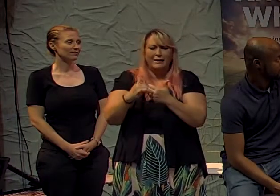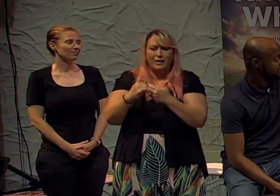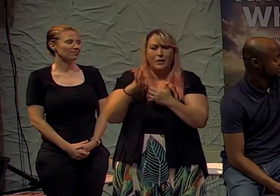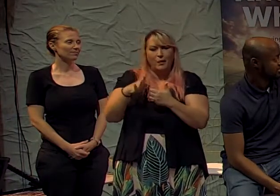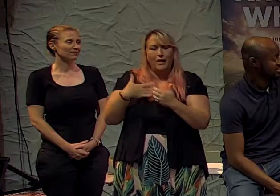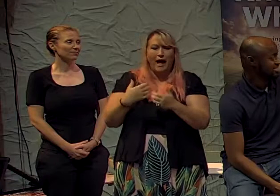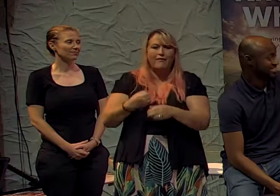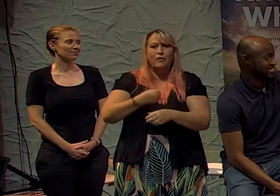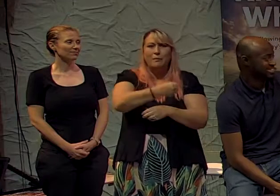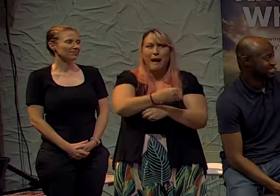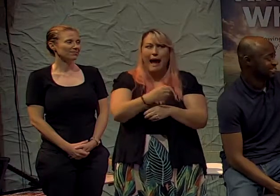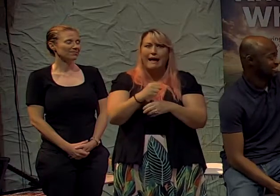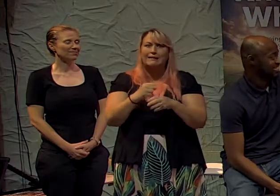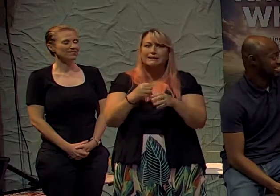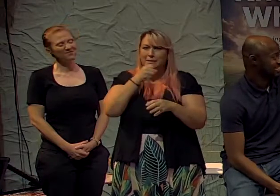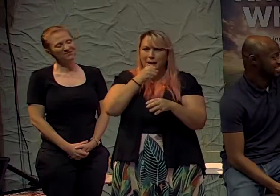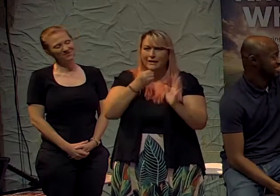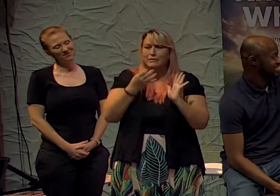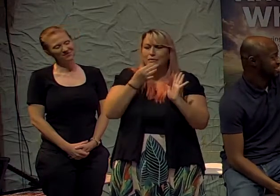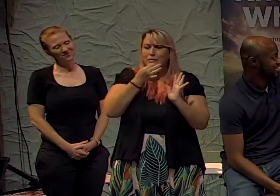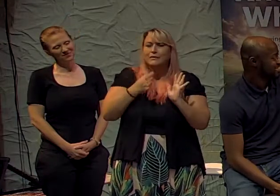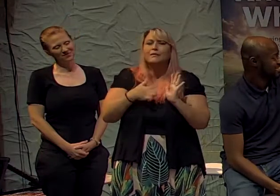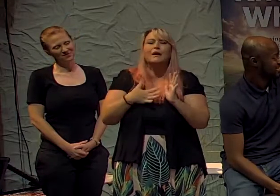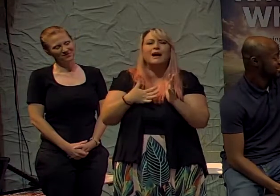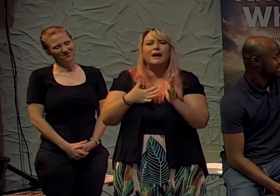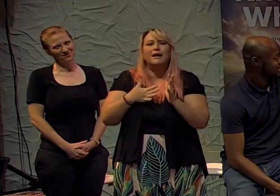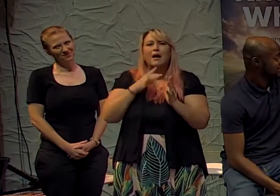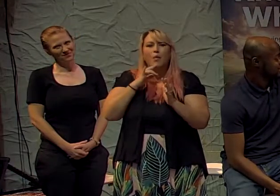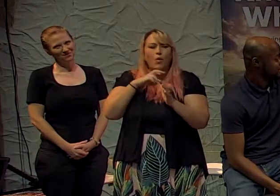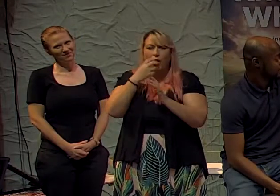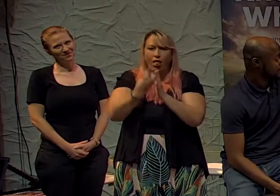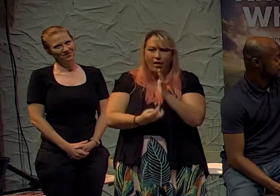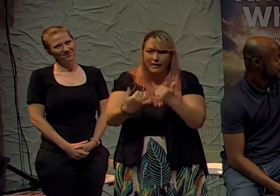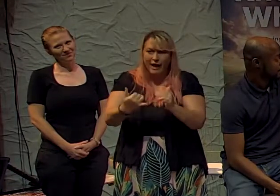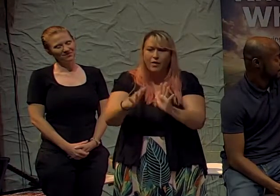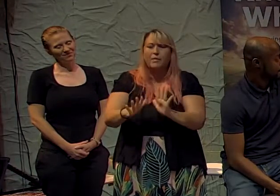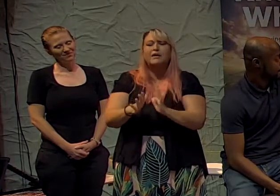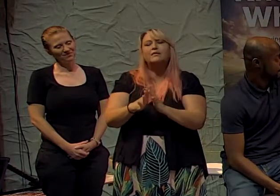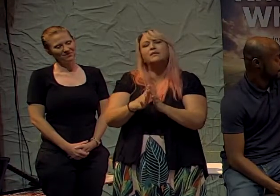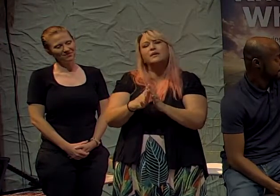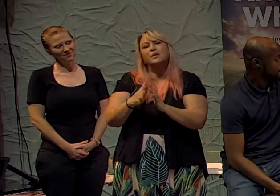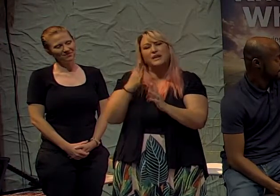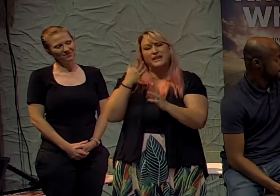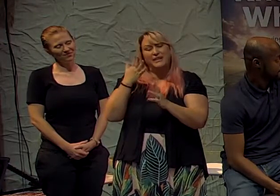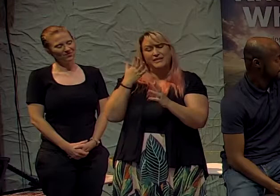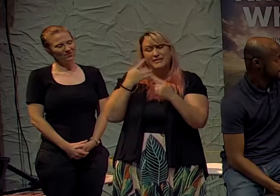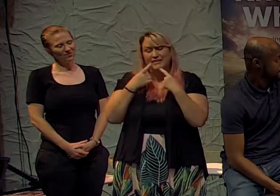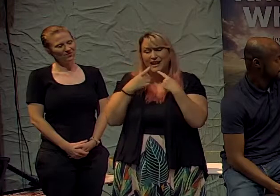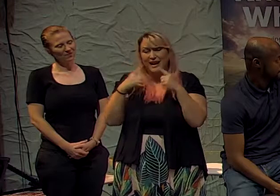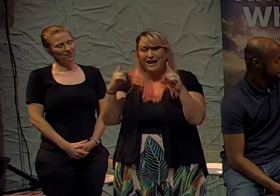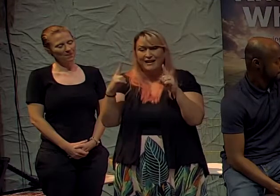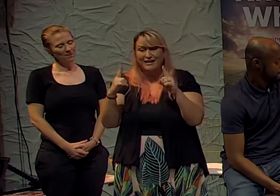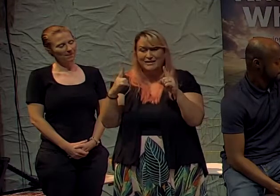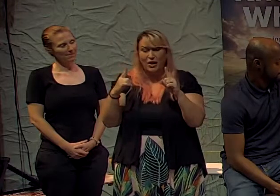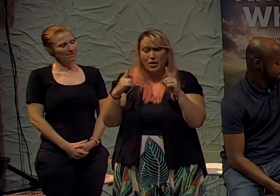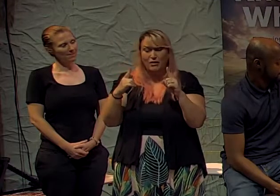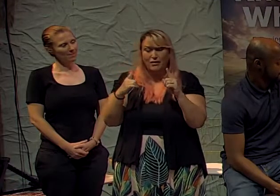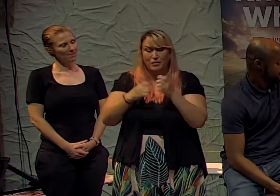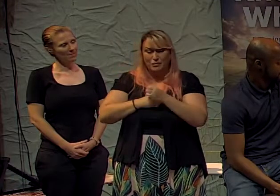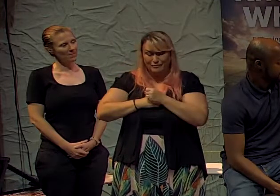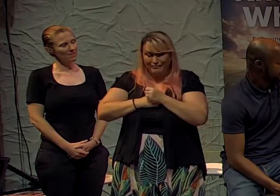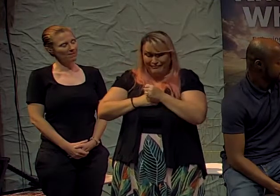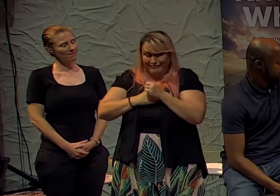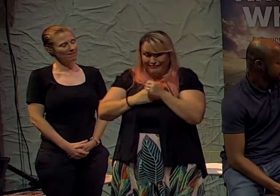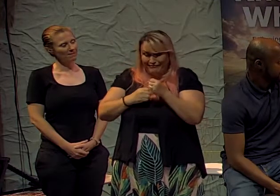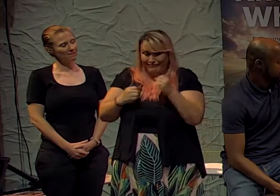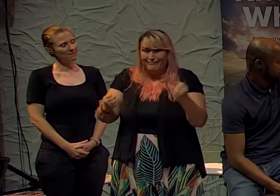the mic, but I won't dive in. But what I will say is that once we finally started to get open about those